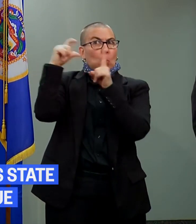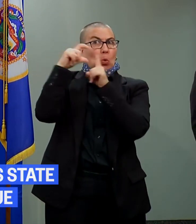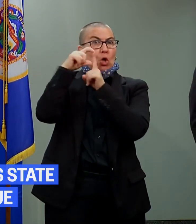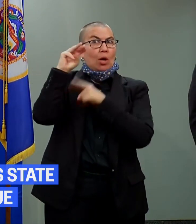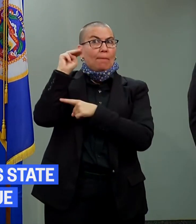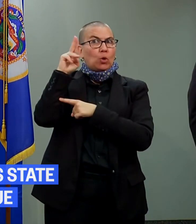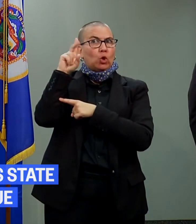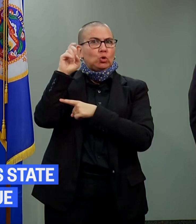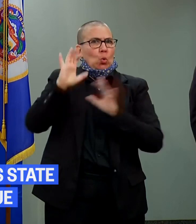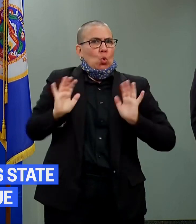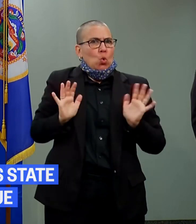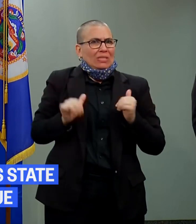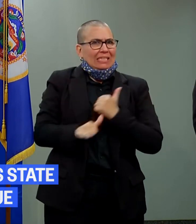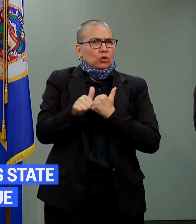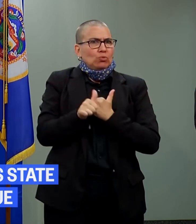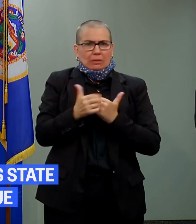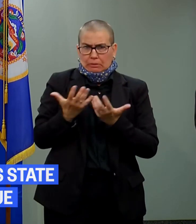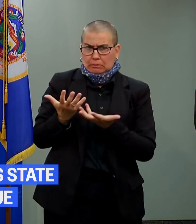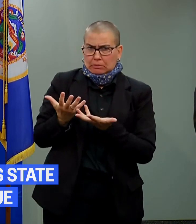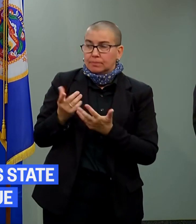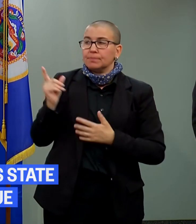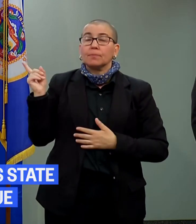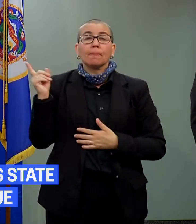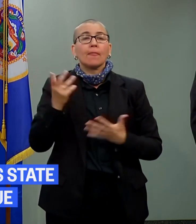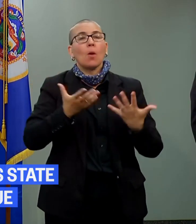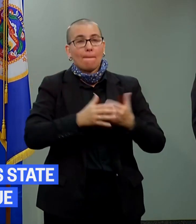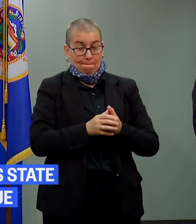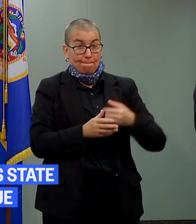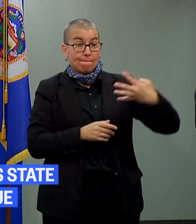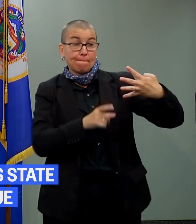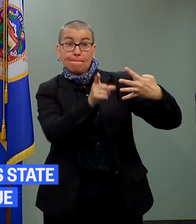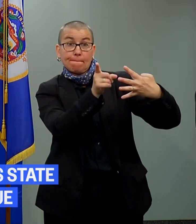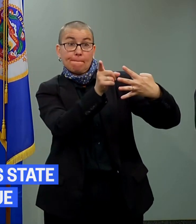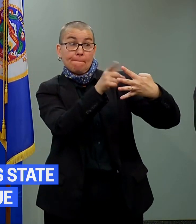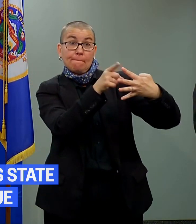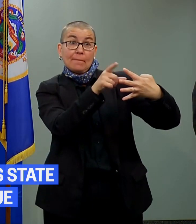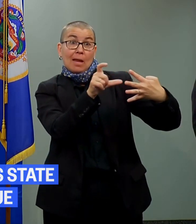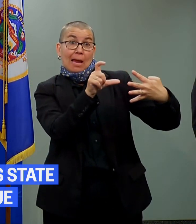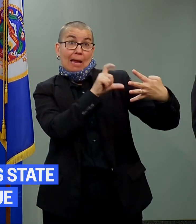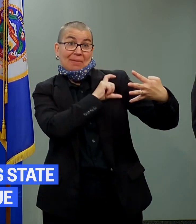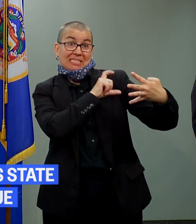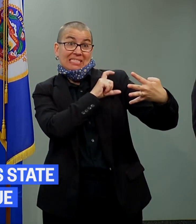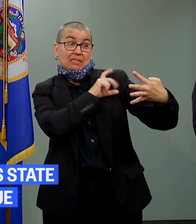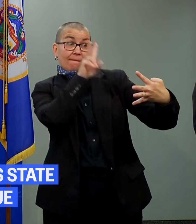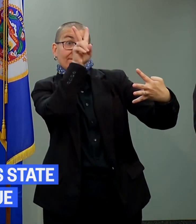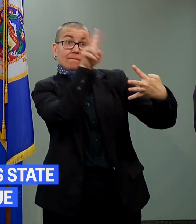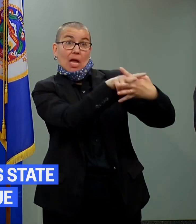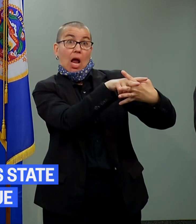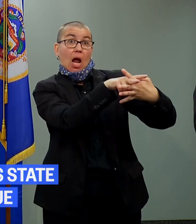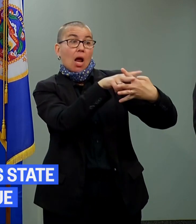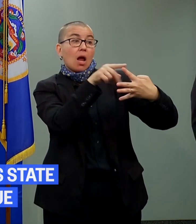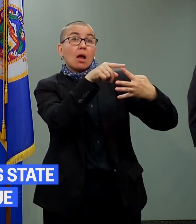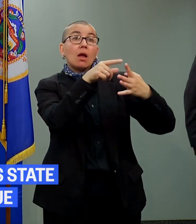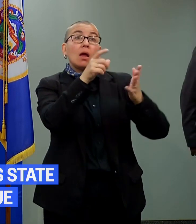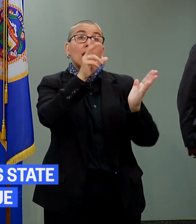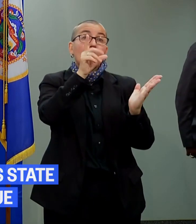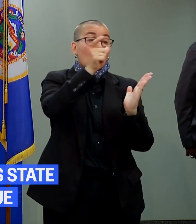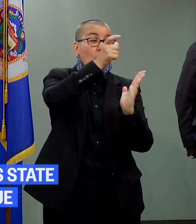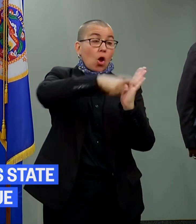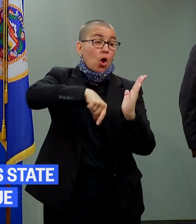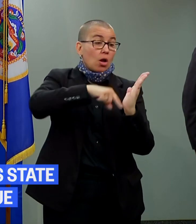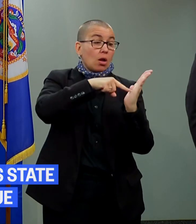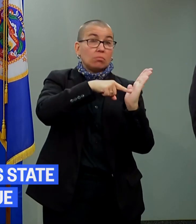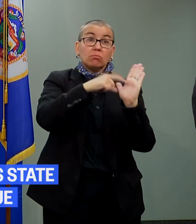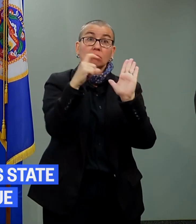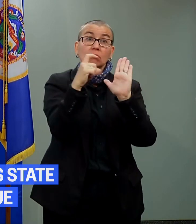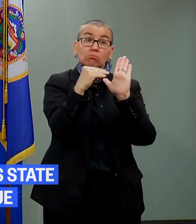being, I have a very difficult time watching that and seeing that. But the answer is yes, I do worry about this. I worry because my